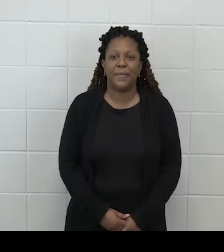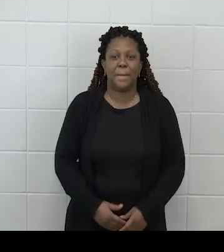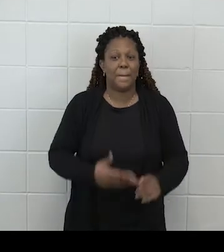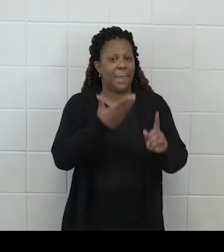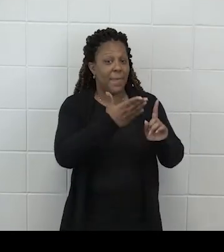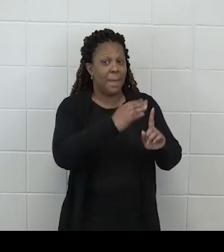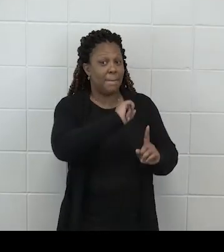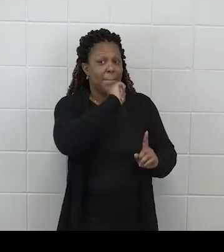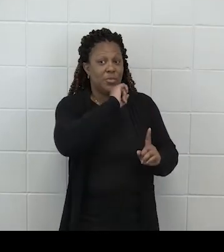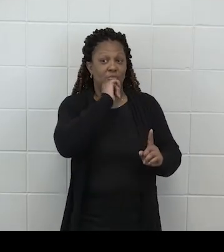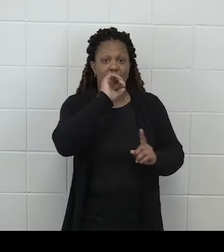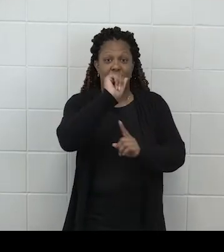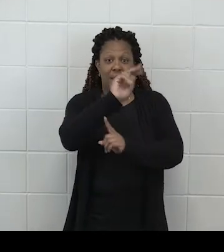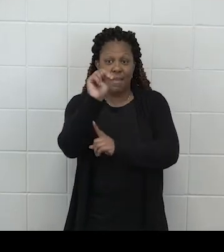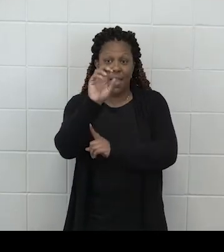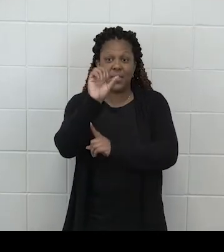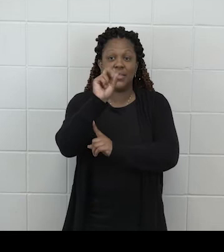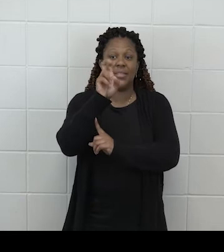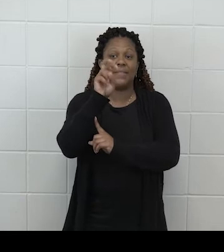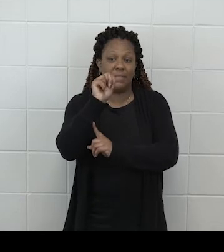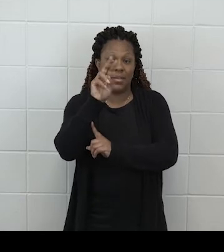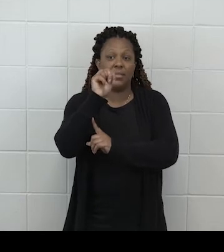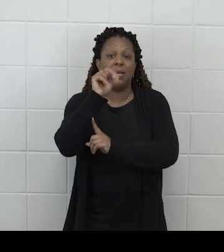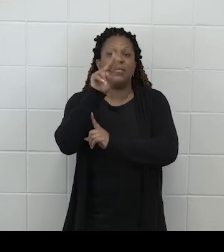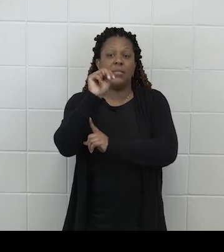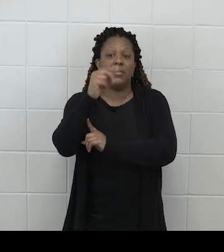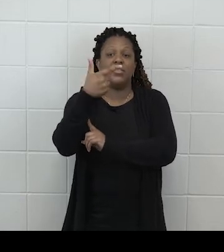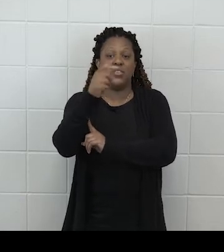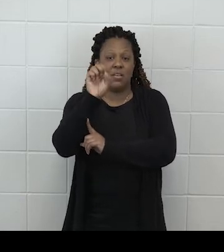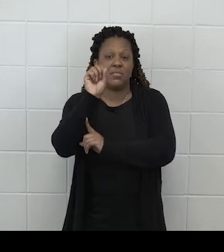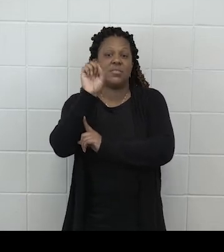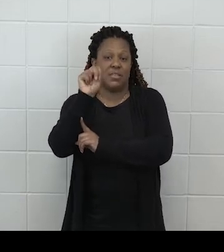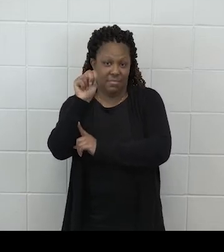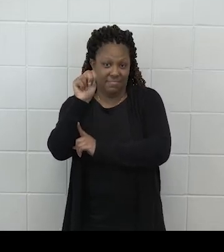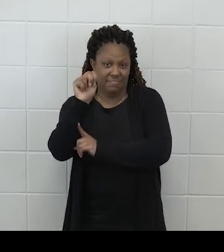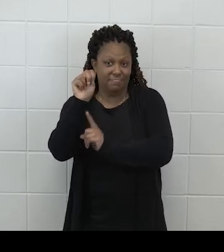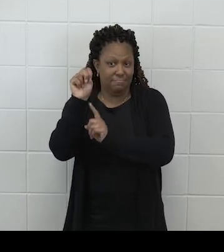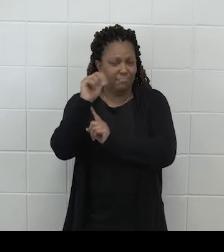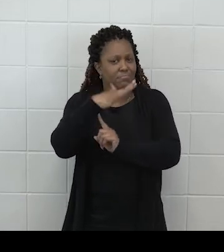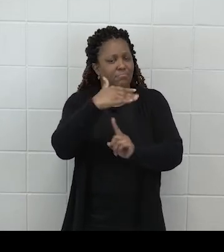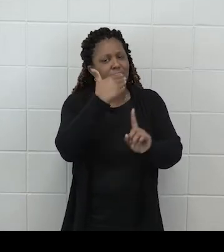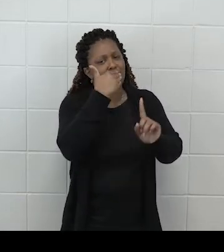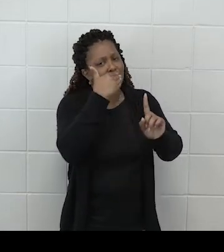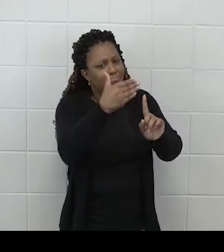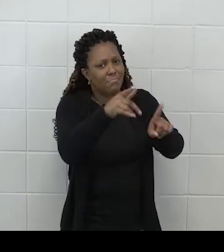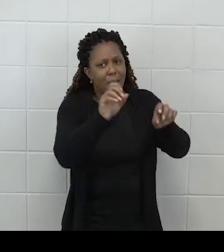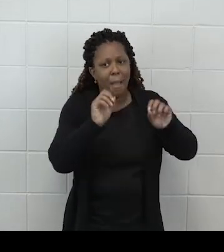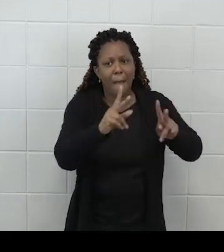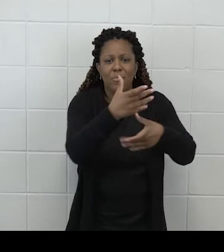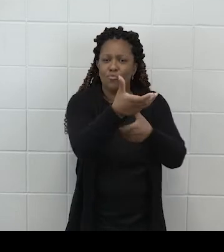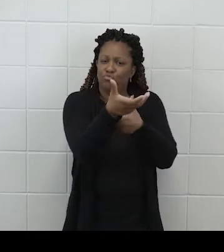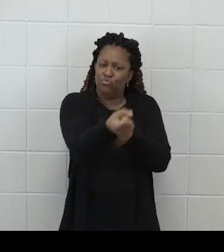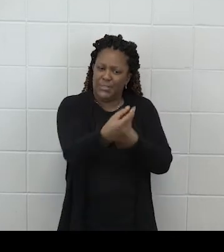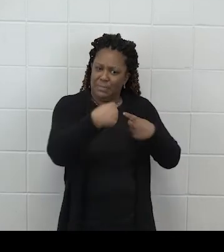To Bishop Ann Svengensen, I want to thank you for this opportunity and trust to be